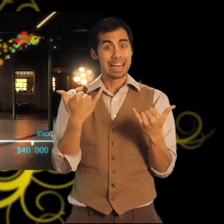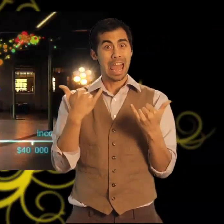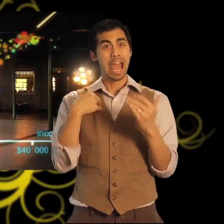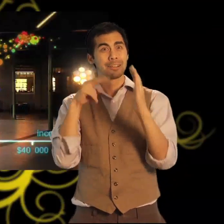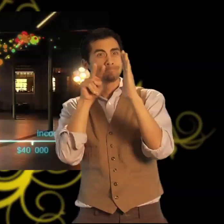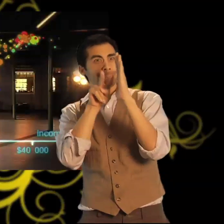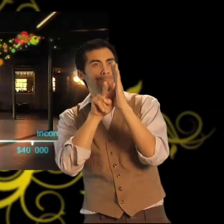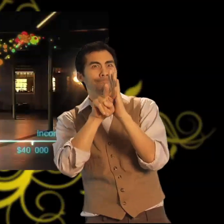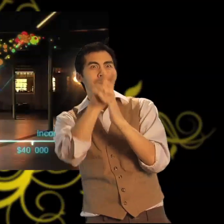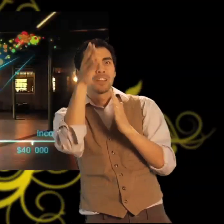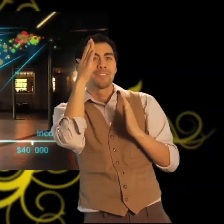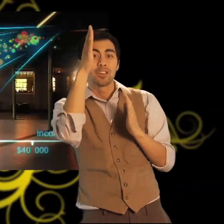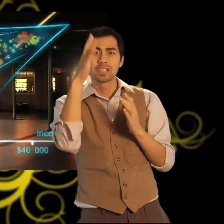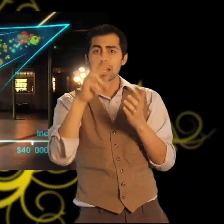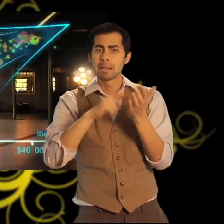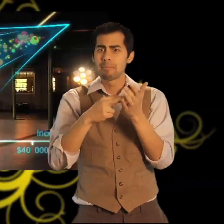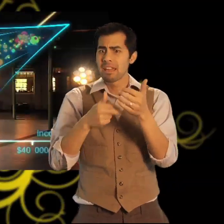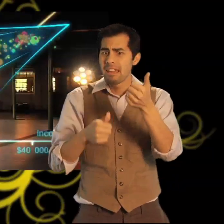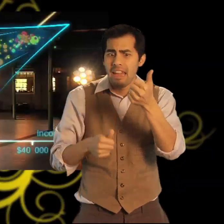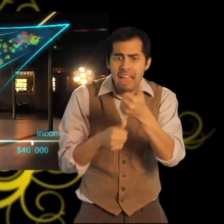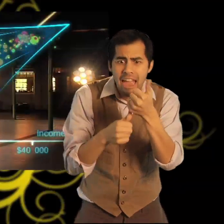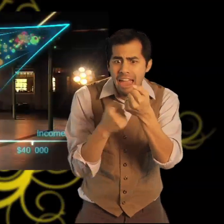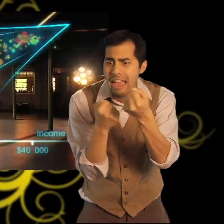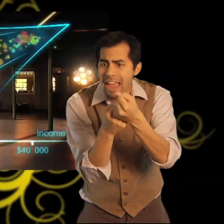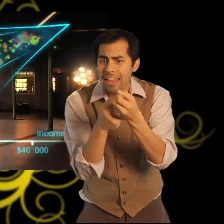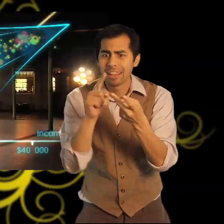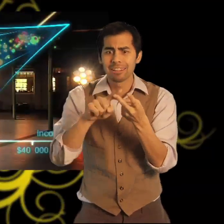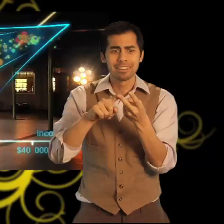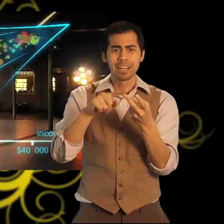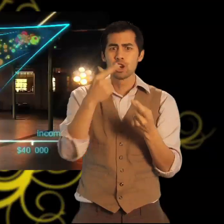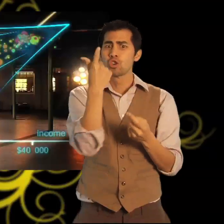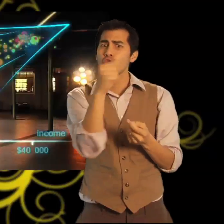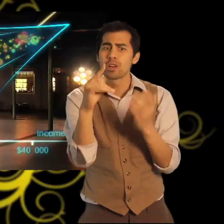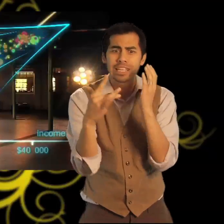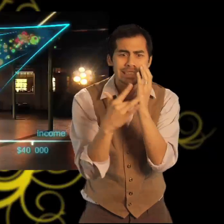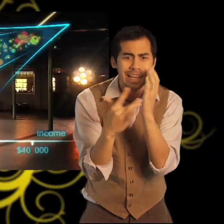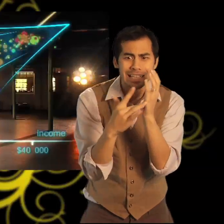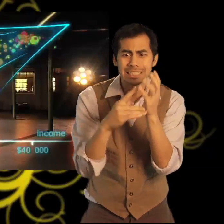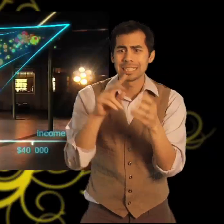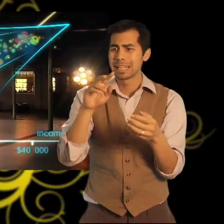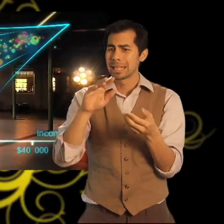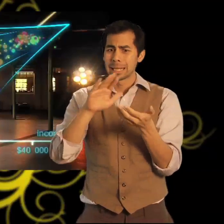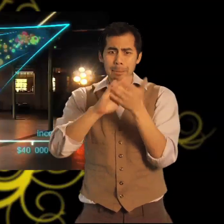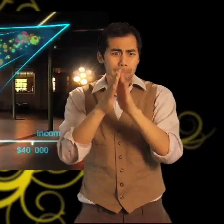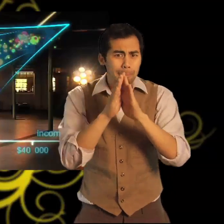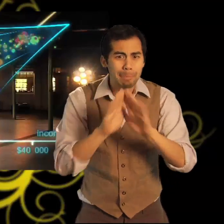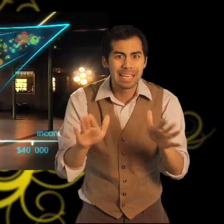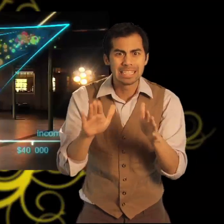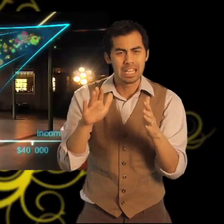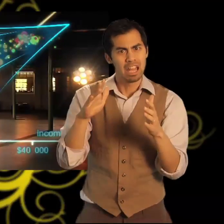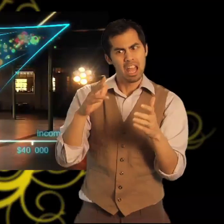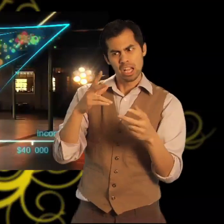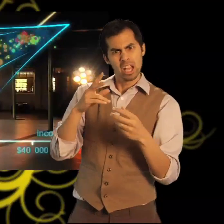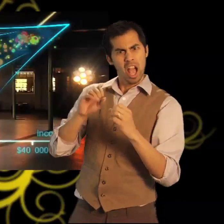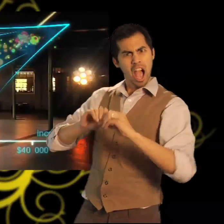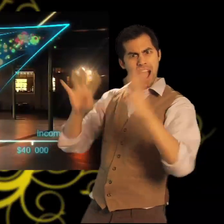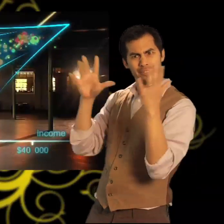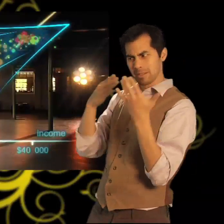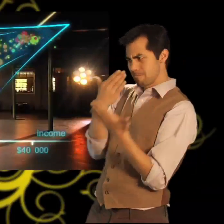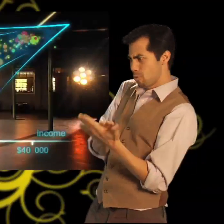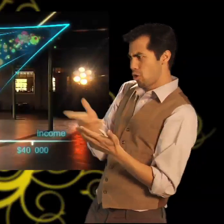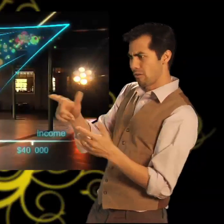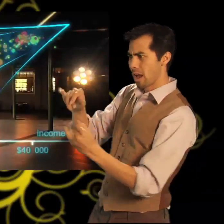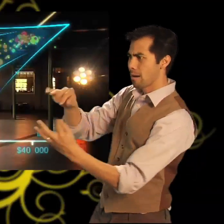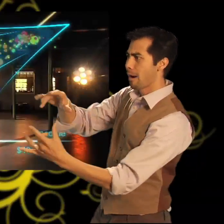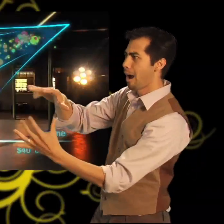And I see a clear trend into the future. With aid, trade, green technology and peace, it's fully possible that everyone can make it